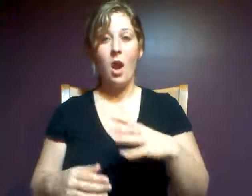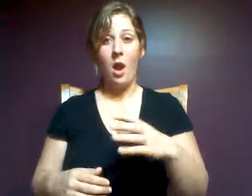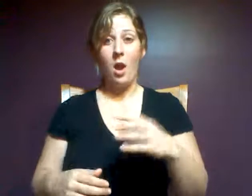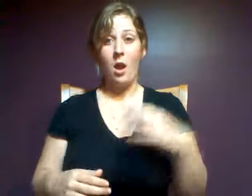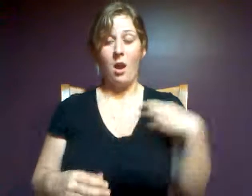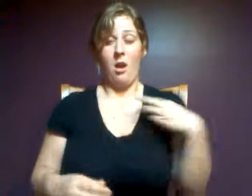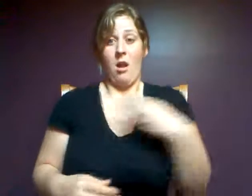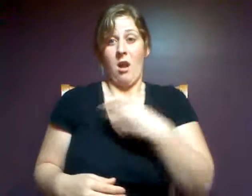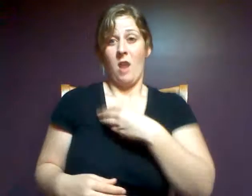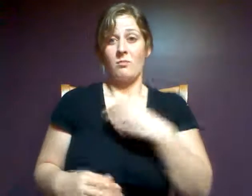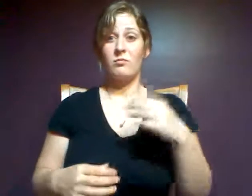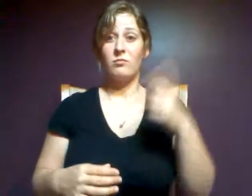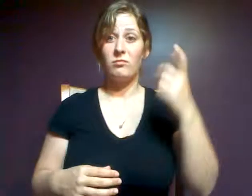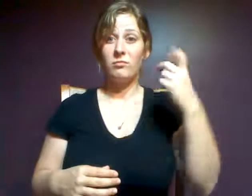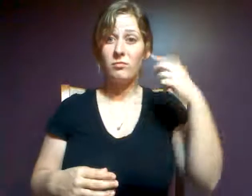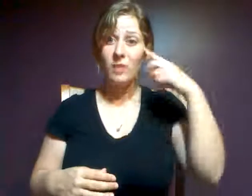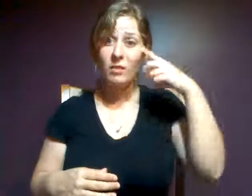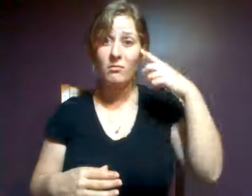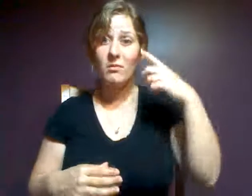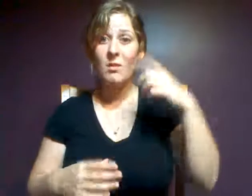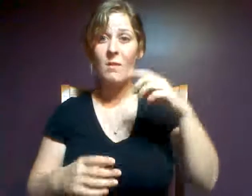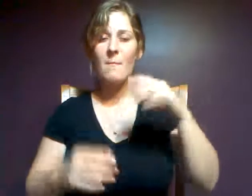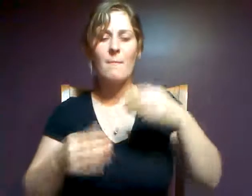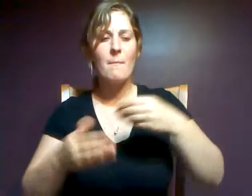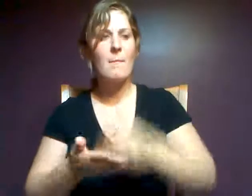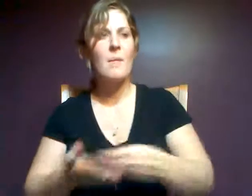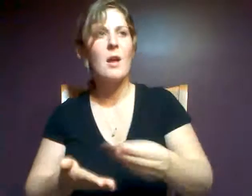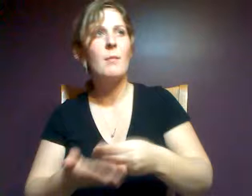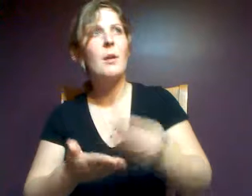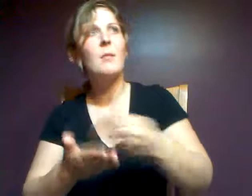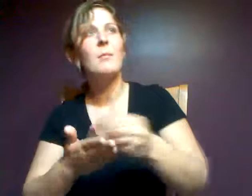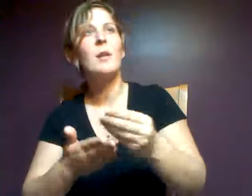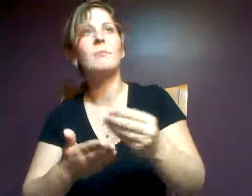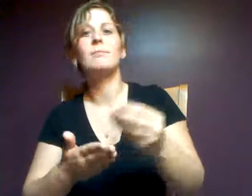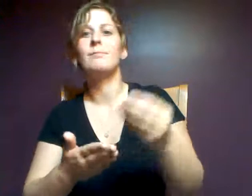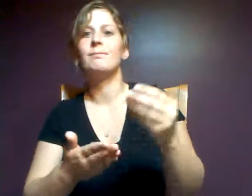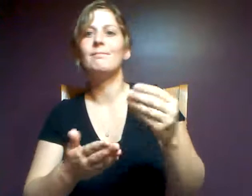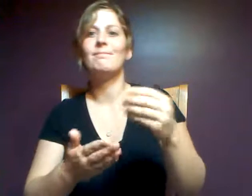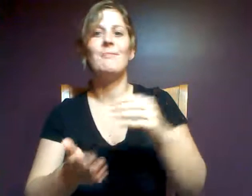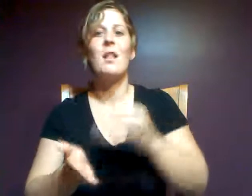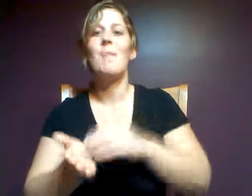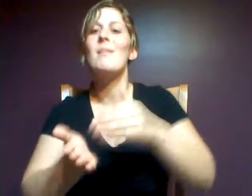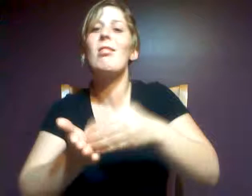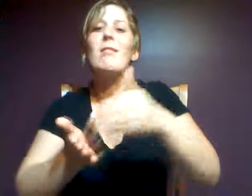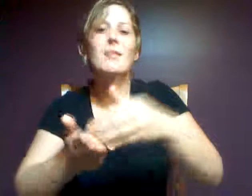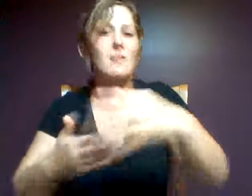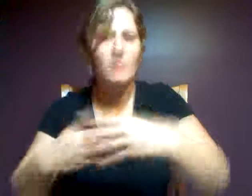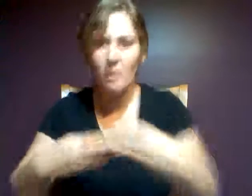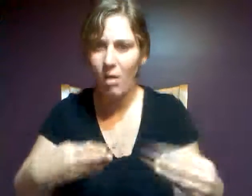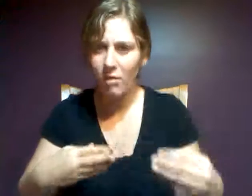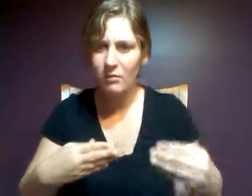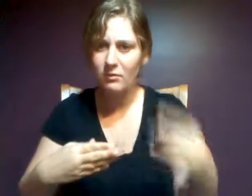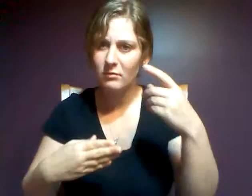grow out of it. Women who think they're overweight, again, regardless of whether they are or are not,